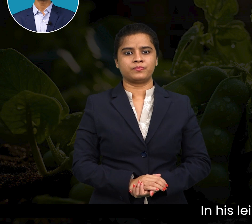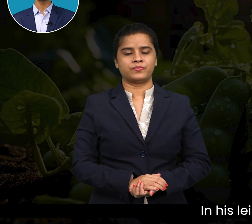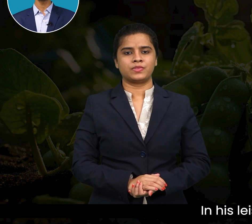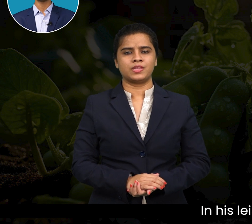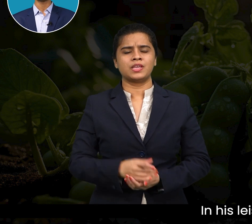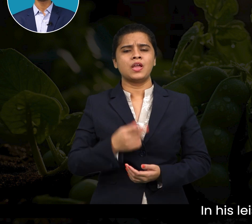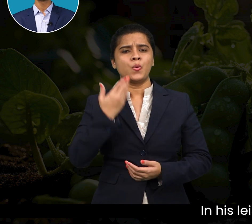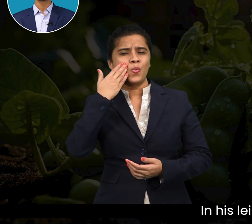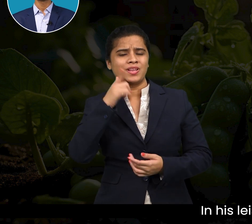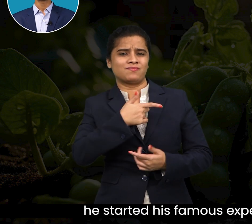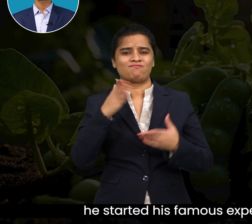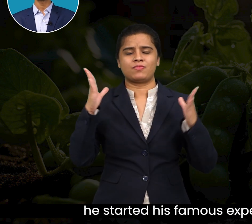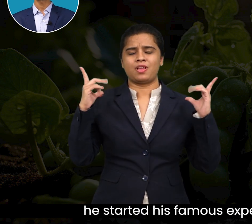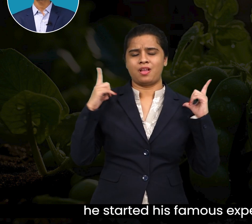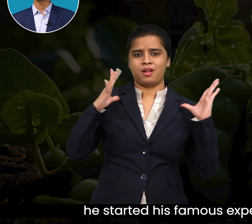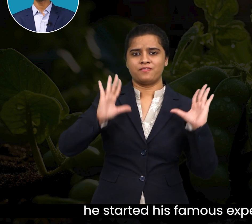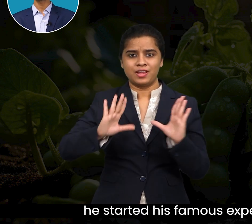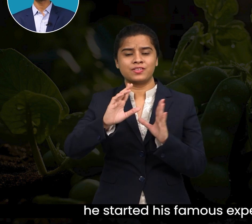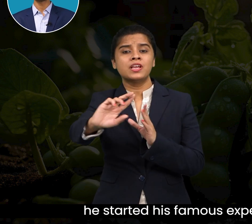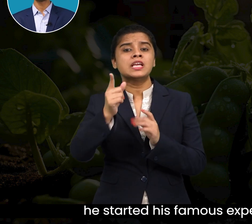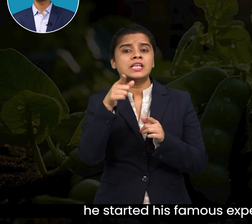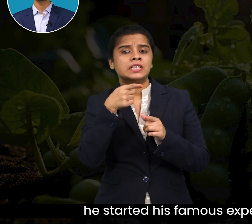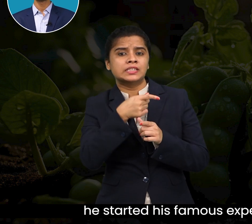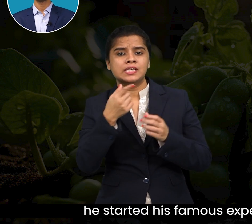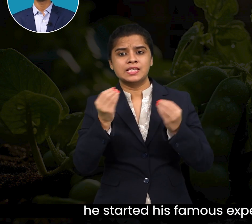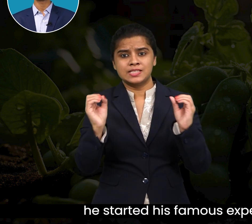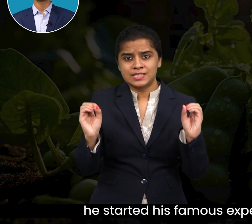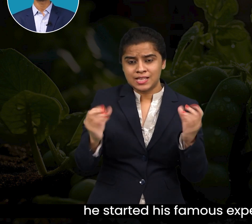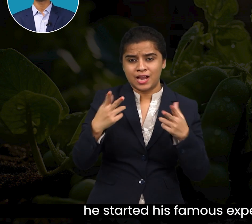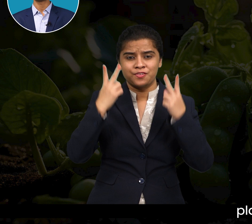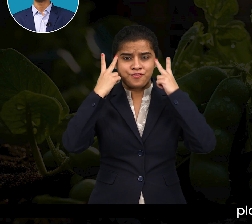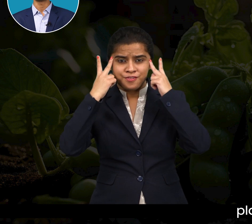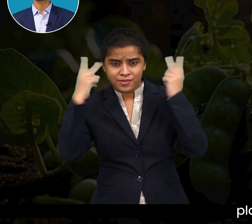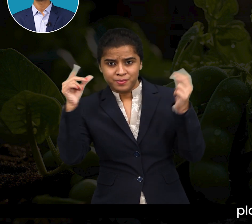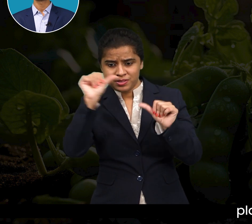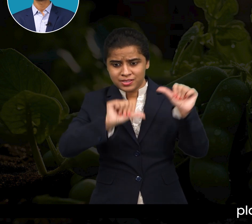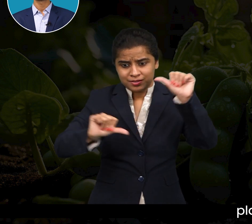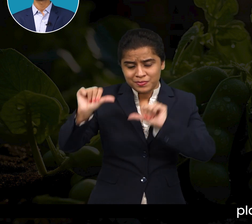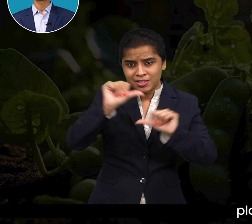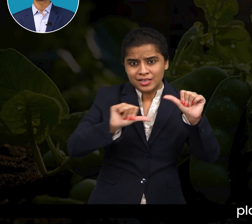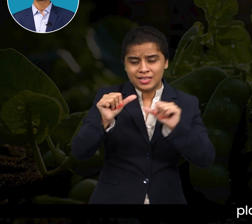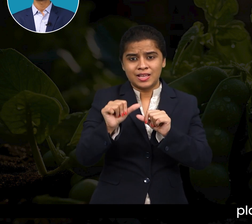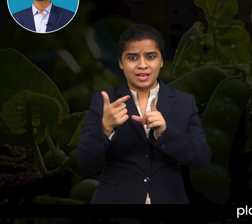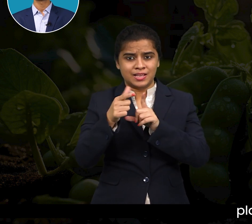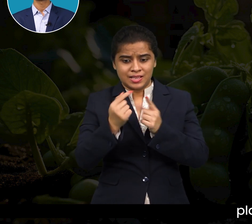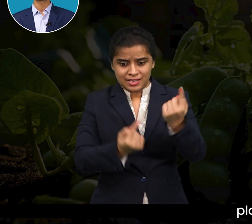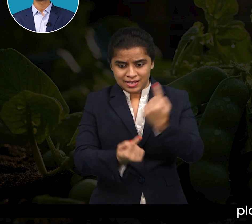In his leisure time, he started his famous experiments on the garden pea plants.